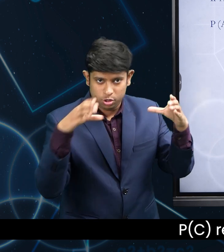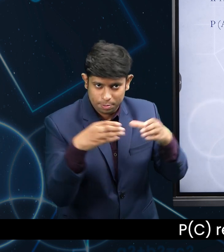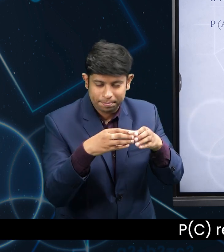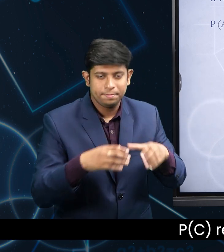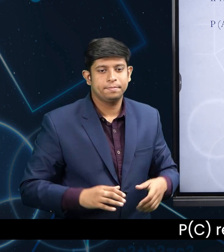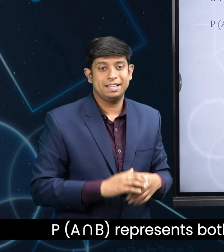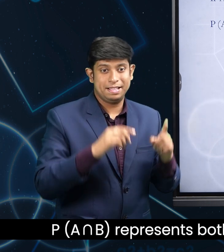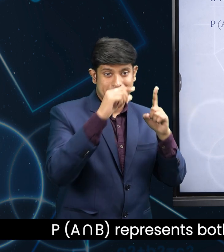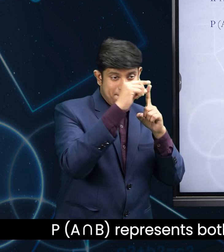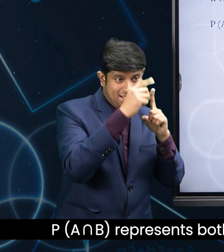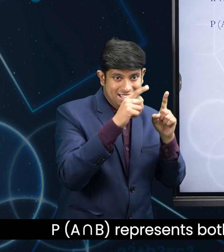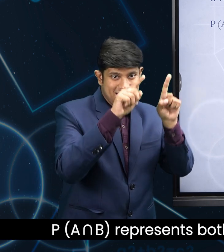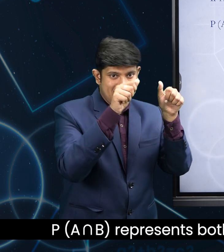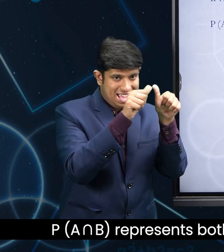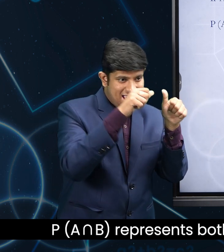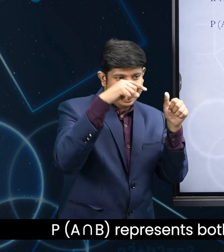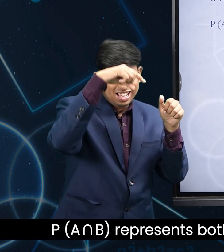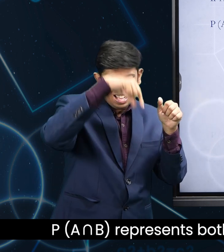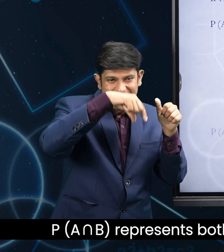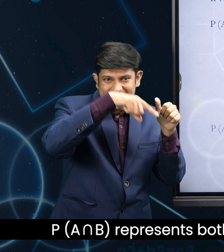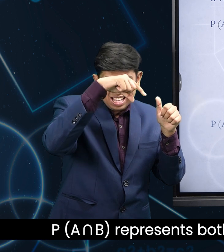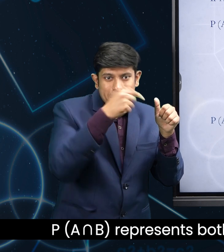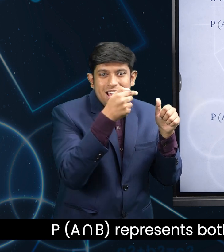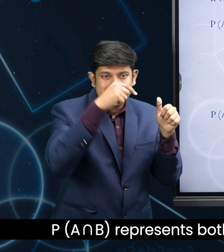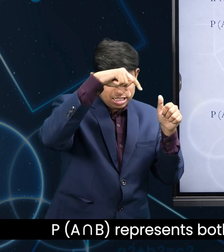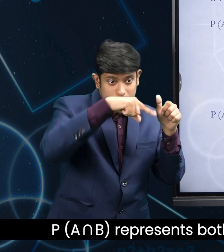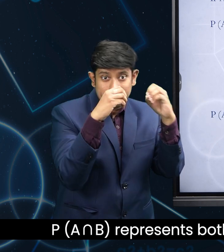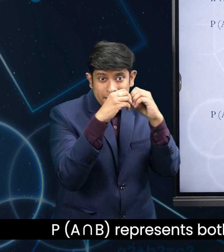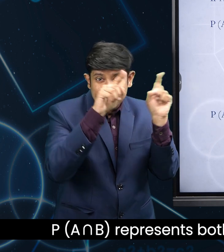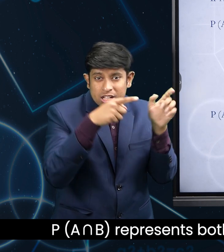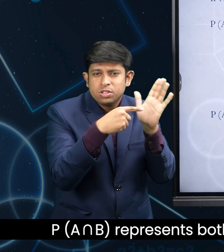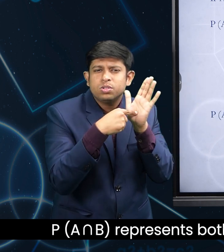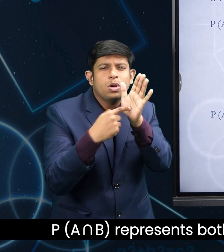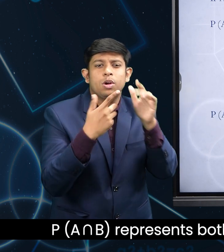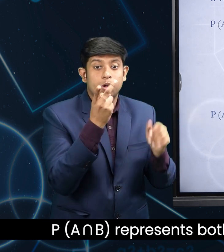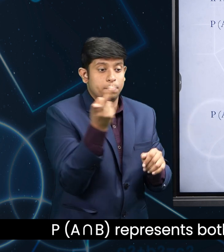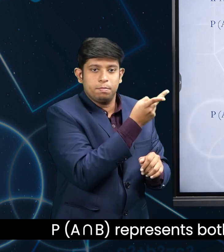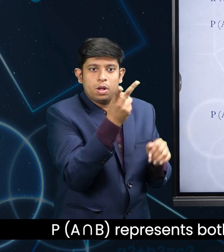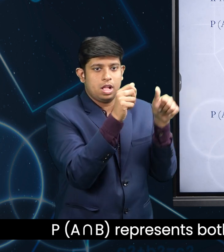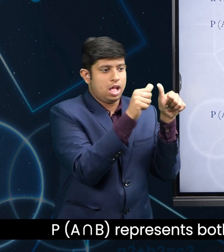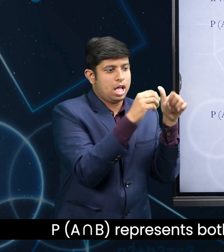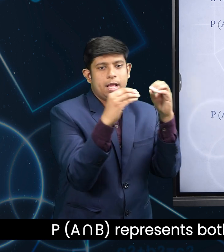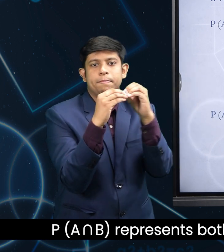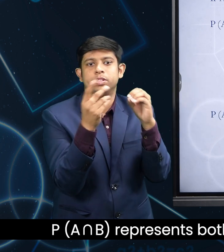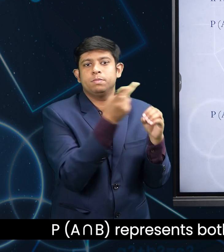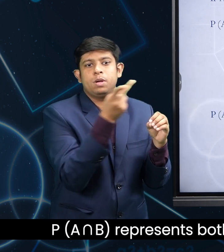C. P of A intersection B represents both events A and B occurring simultaneously.